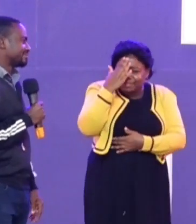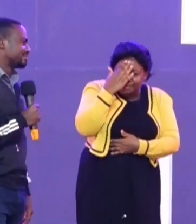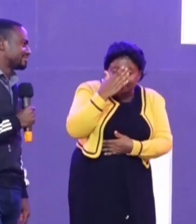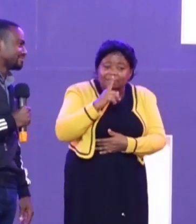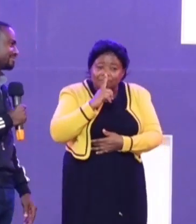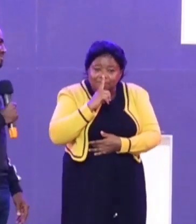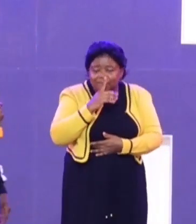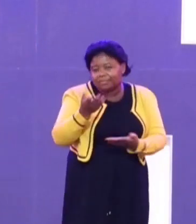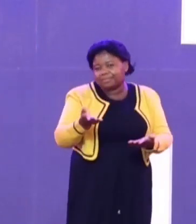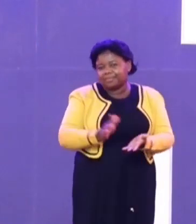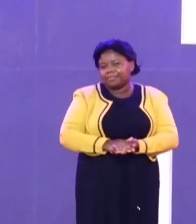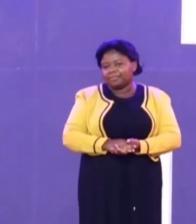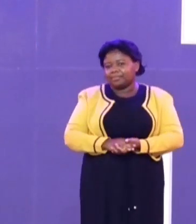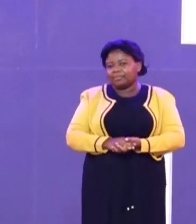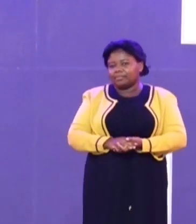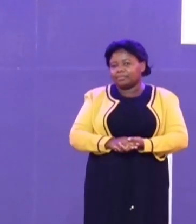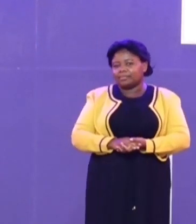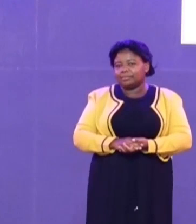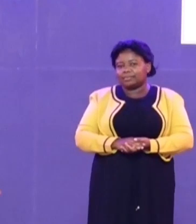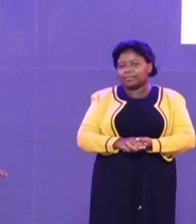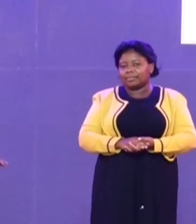Maybe it is